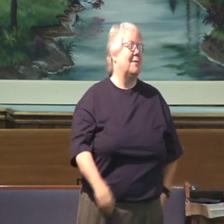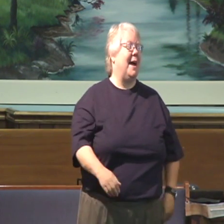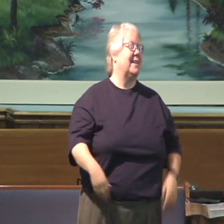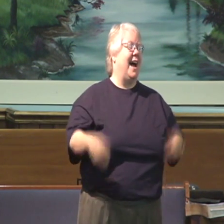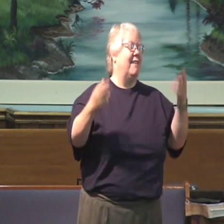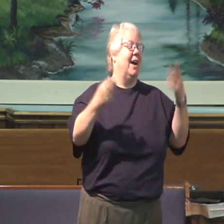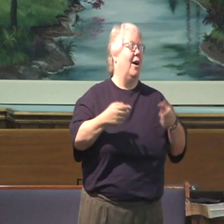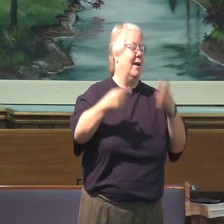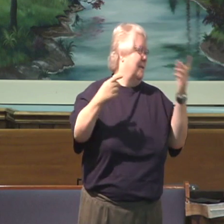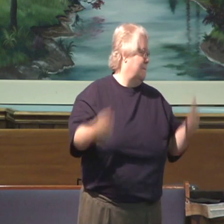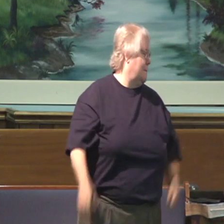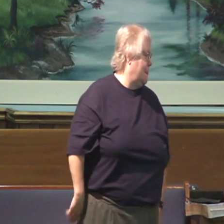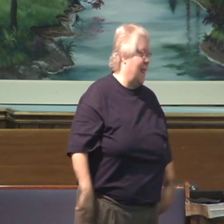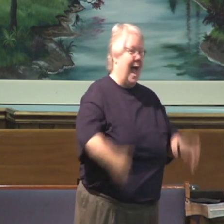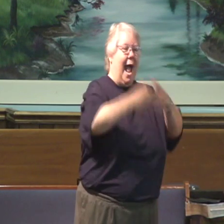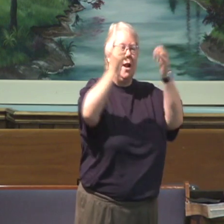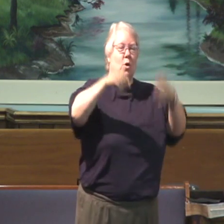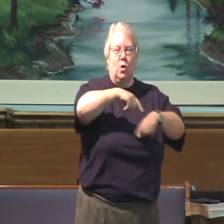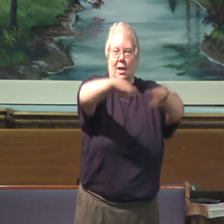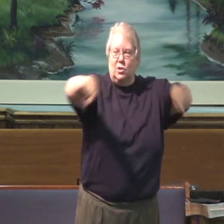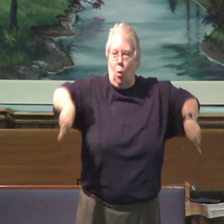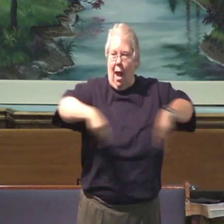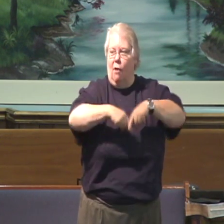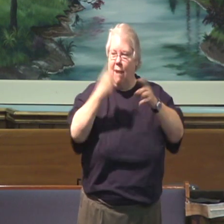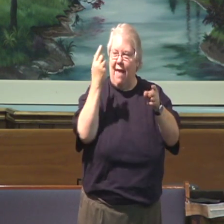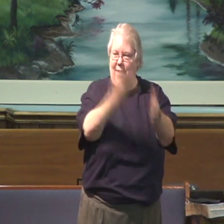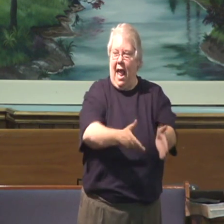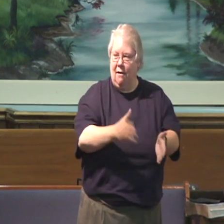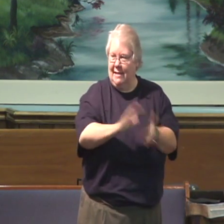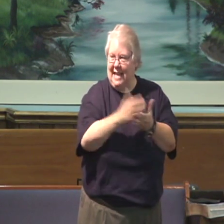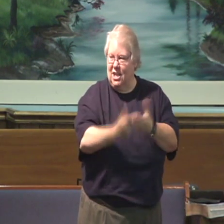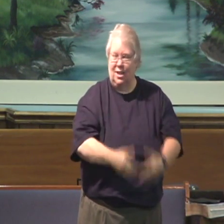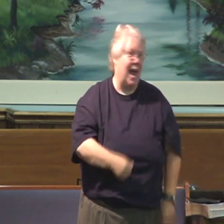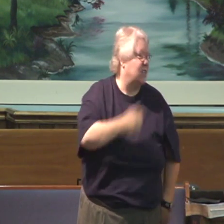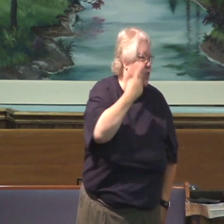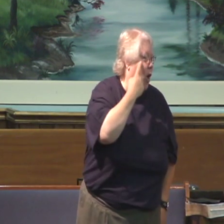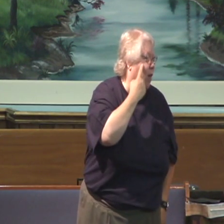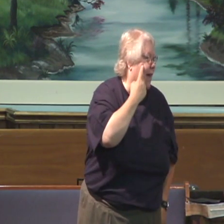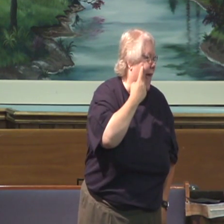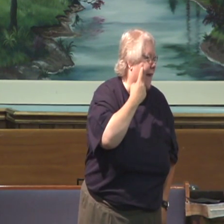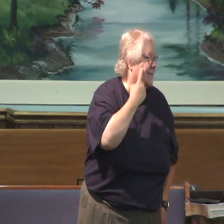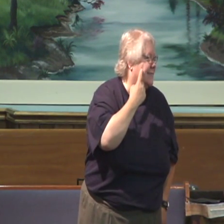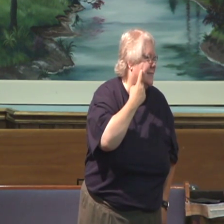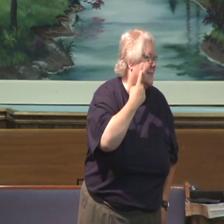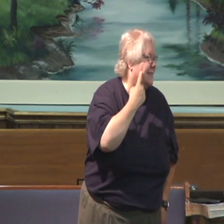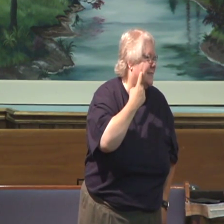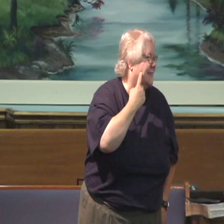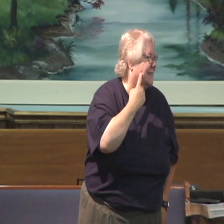right behind him, hallelujah, well, right there in the kitchen, I saw that.